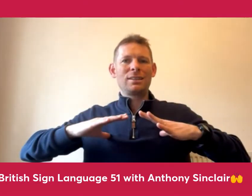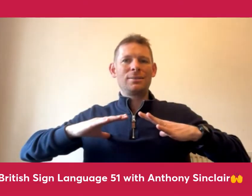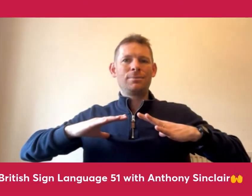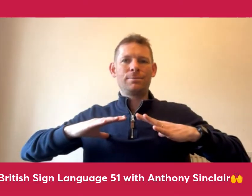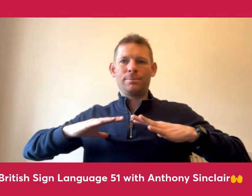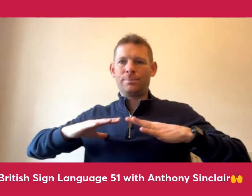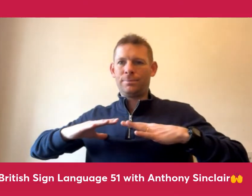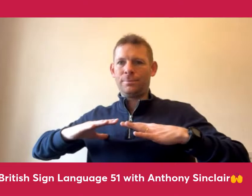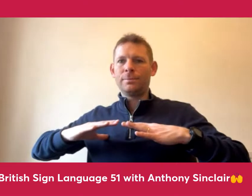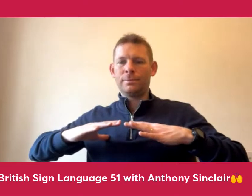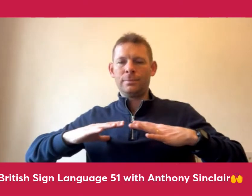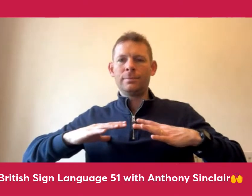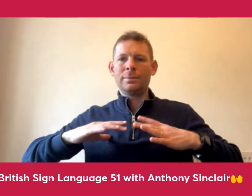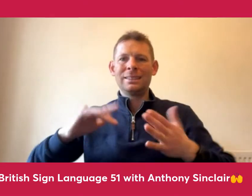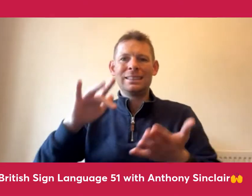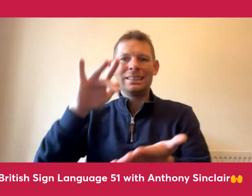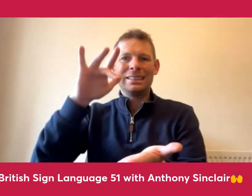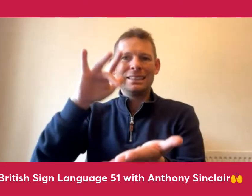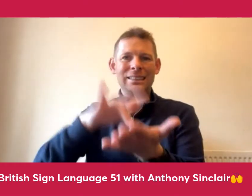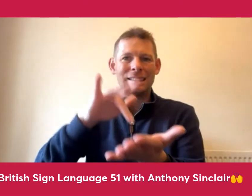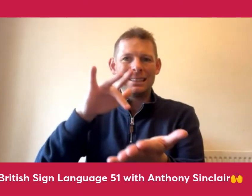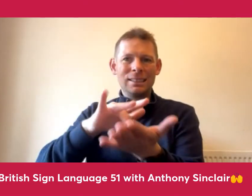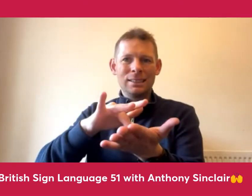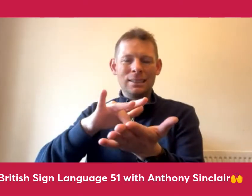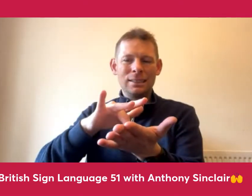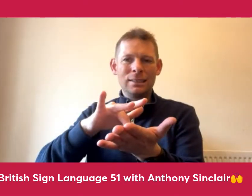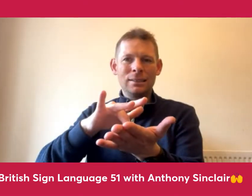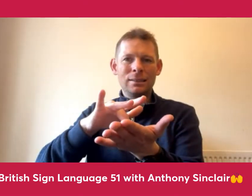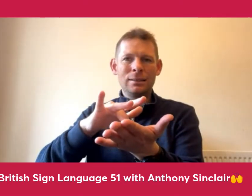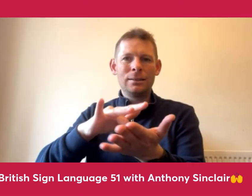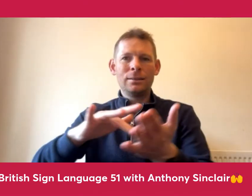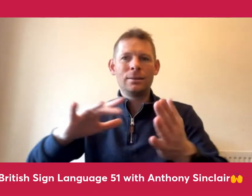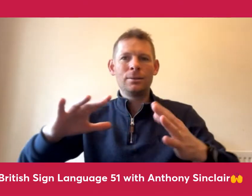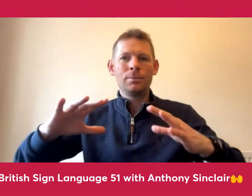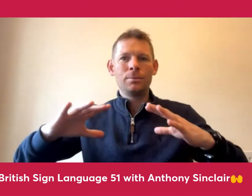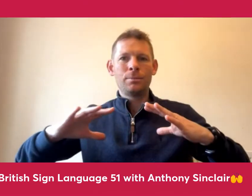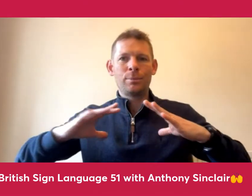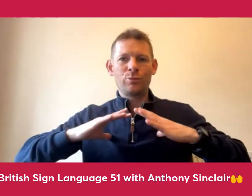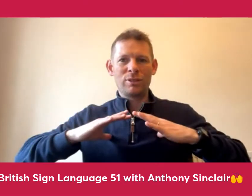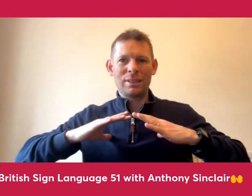and break. So that's a city break.